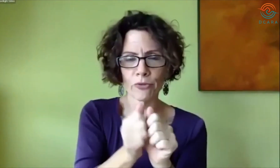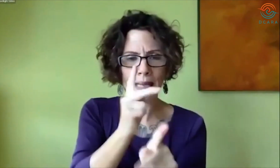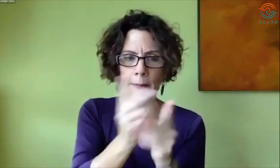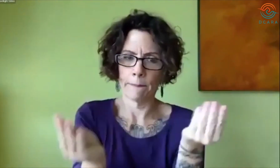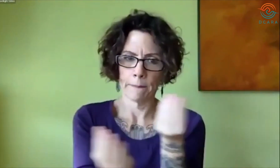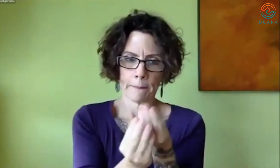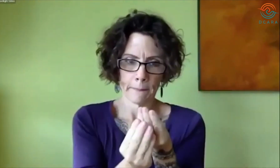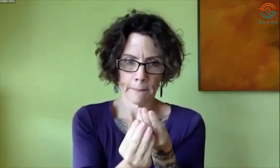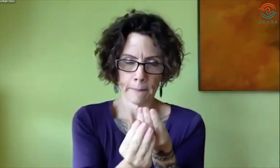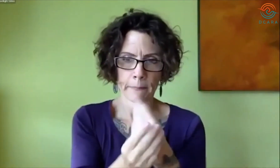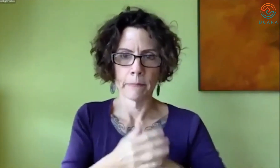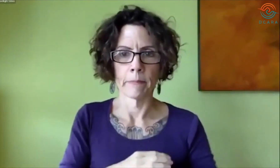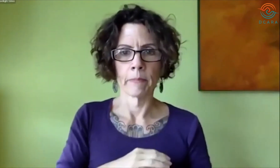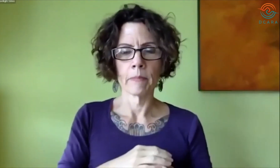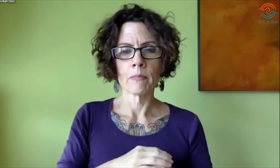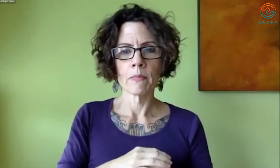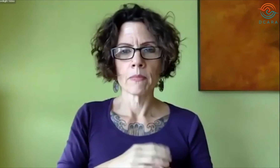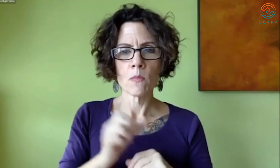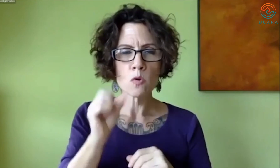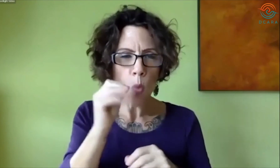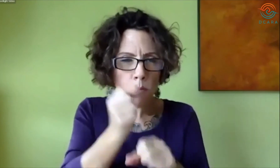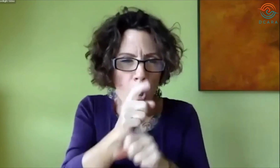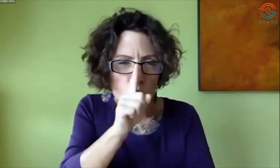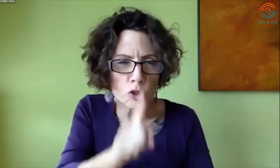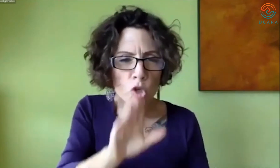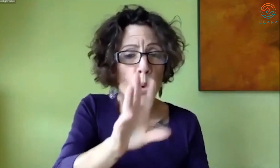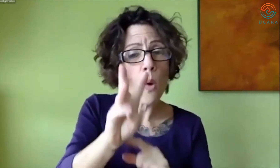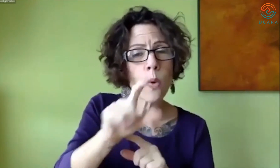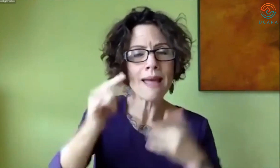do that. They must be together. The trust and will work together.